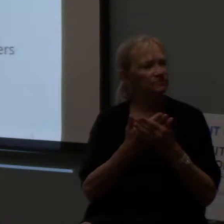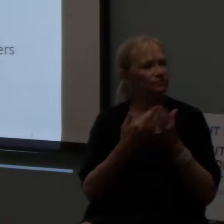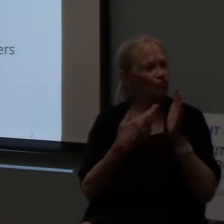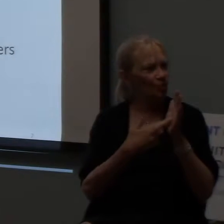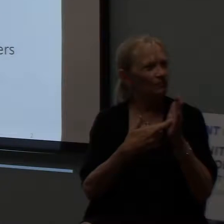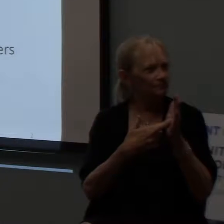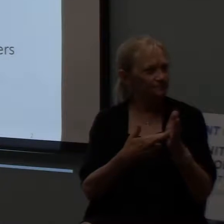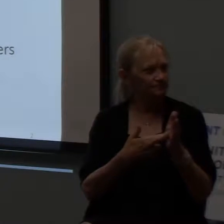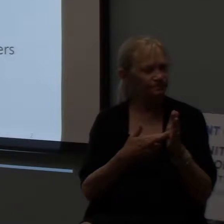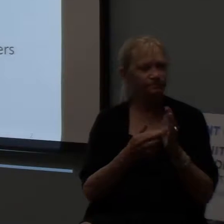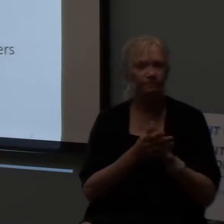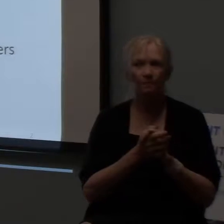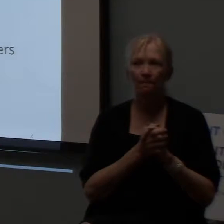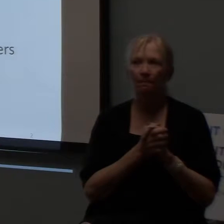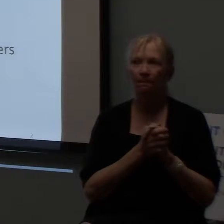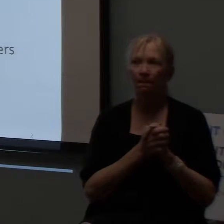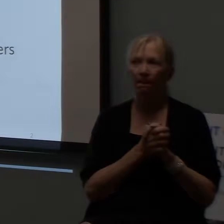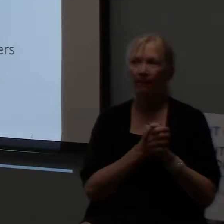representation.